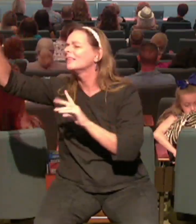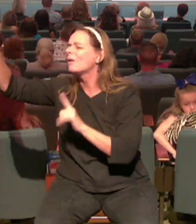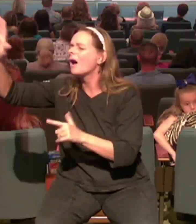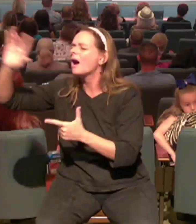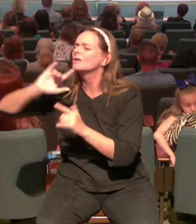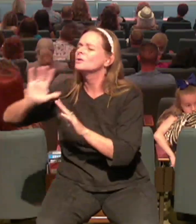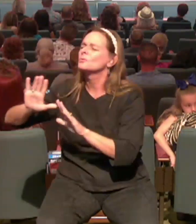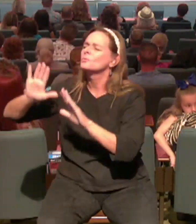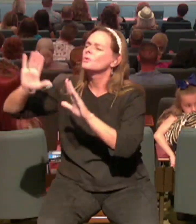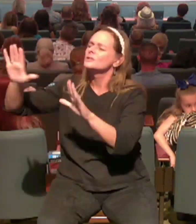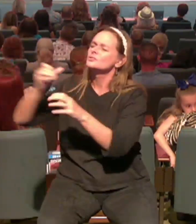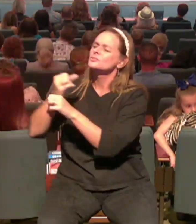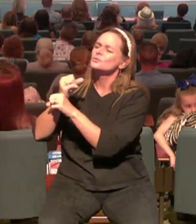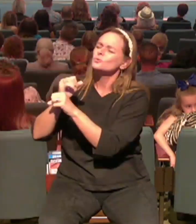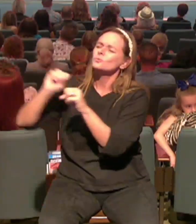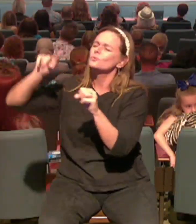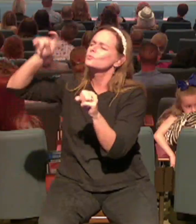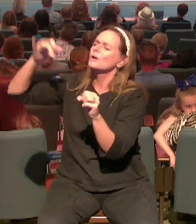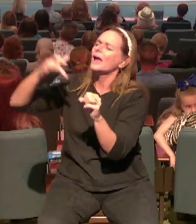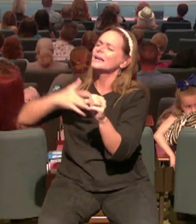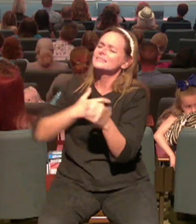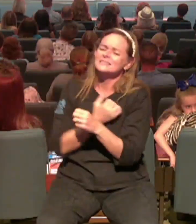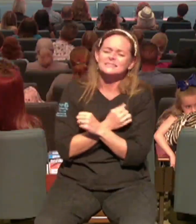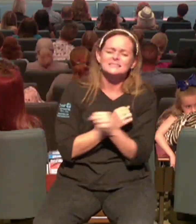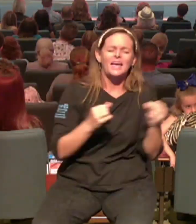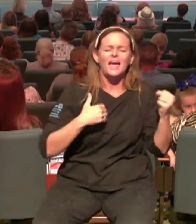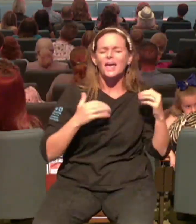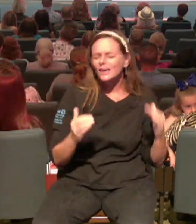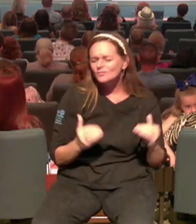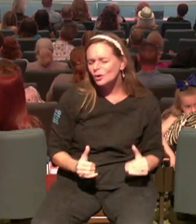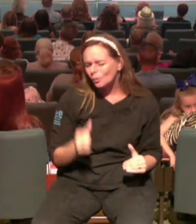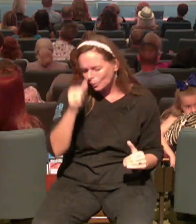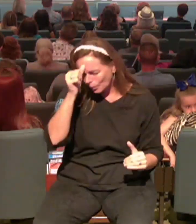and my song will ever be the grace and the love